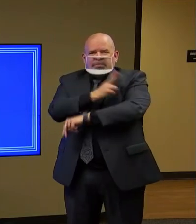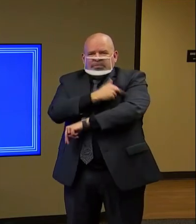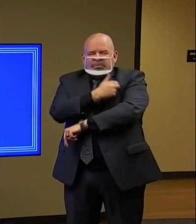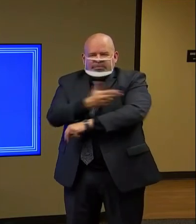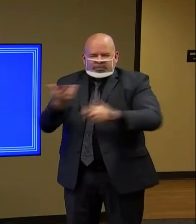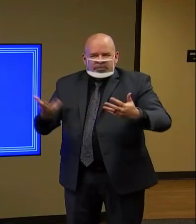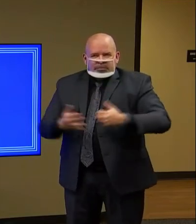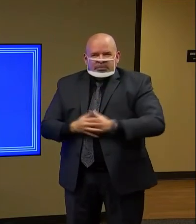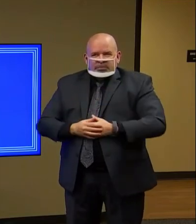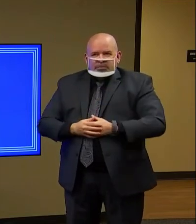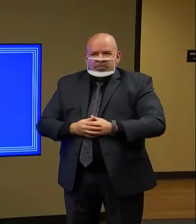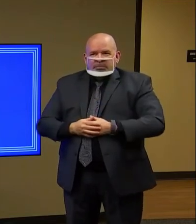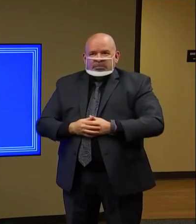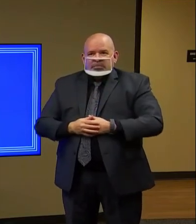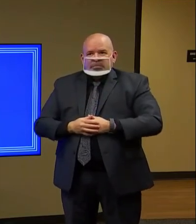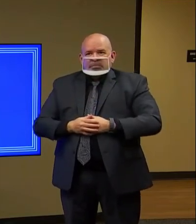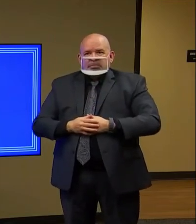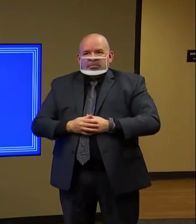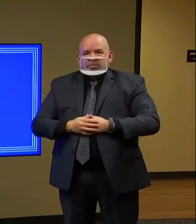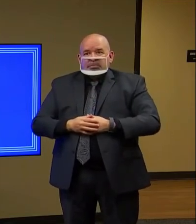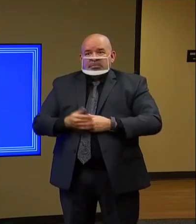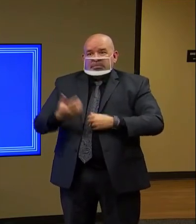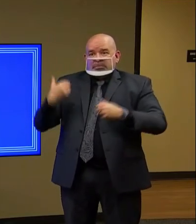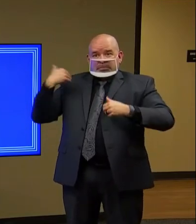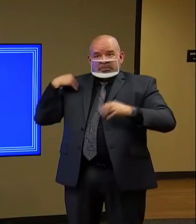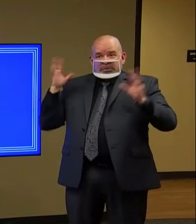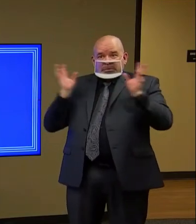you at our last press conference for Dallas County.